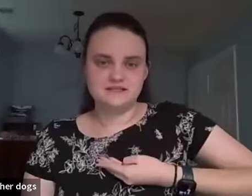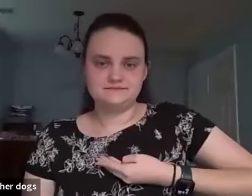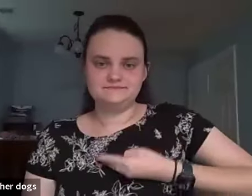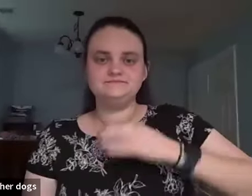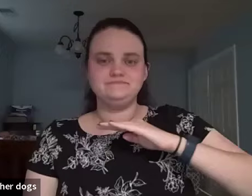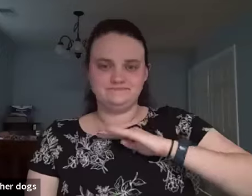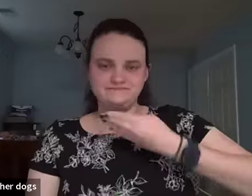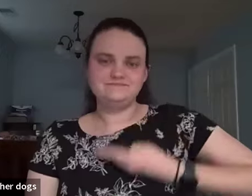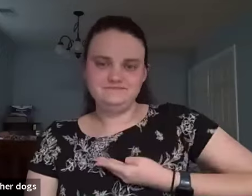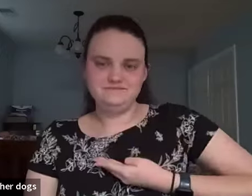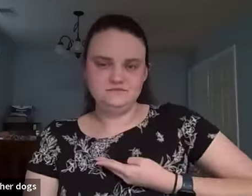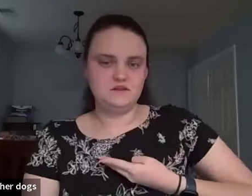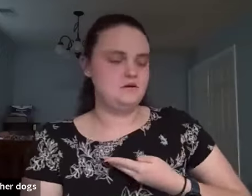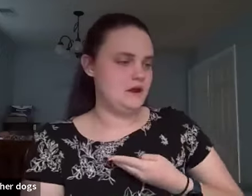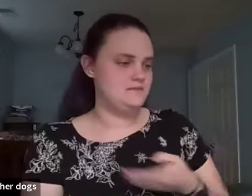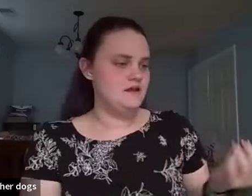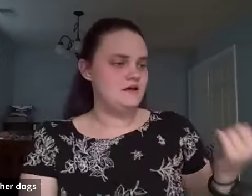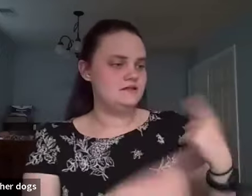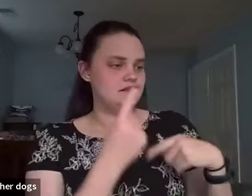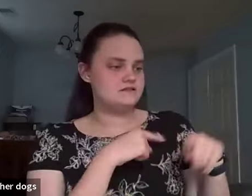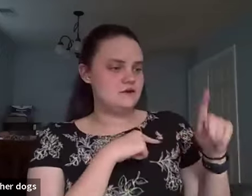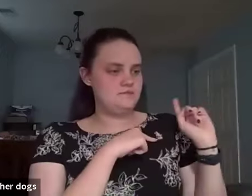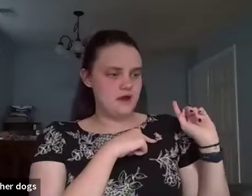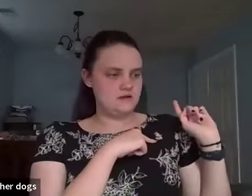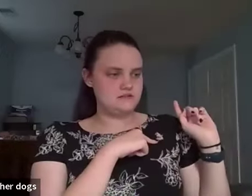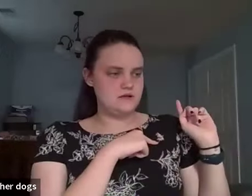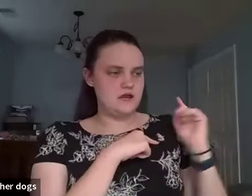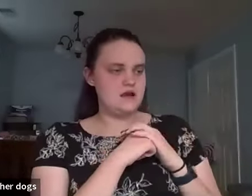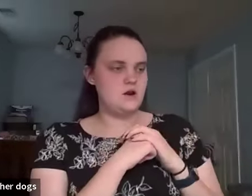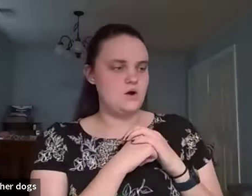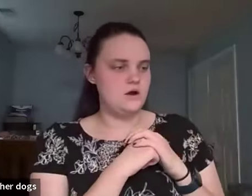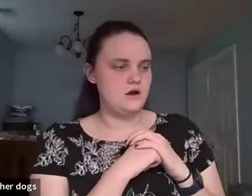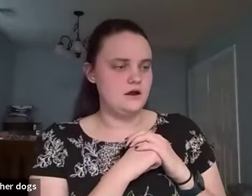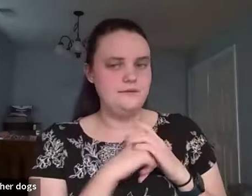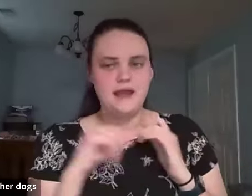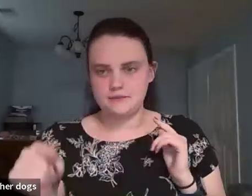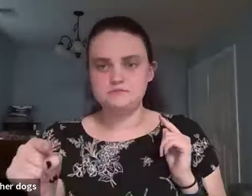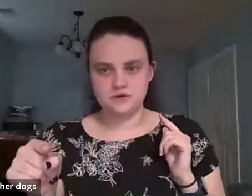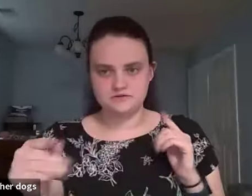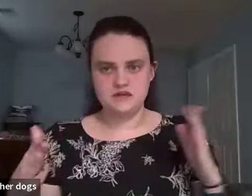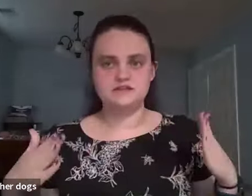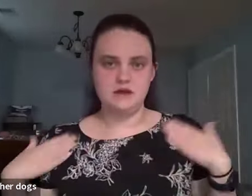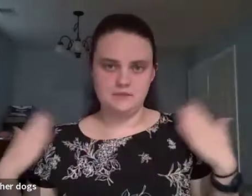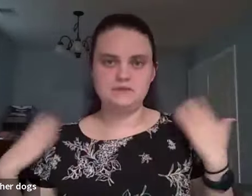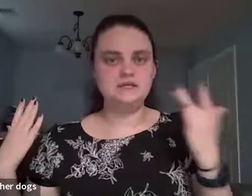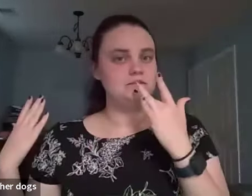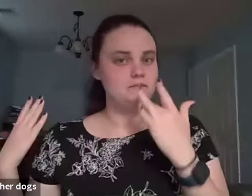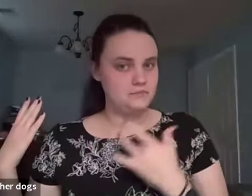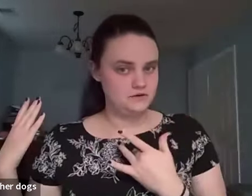upset. Okay, let's go back. So we had our happy birthday. So happy